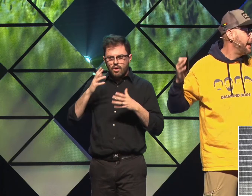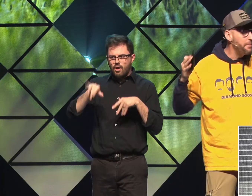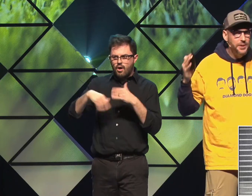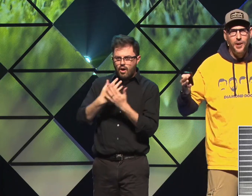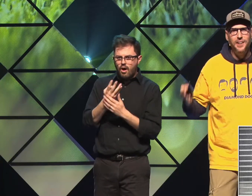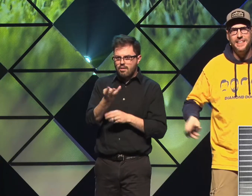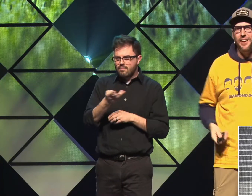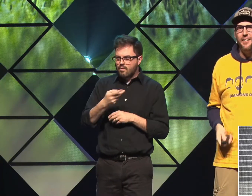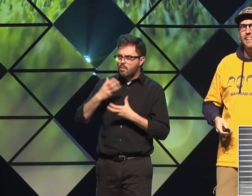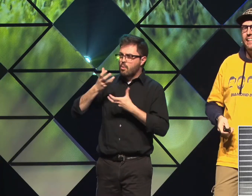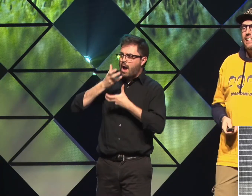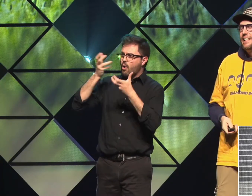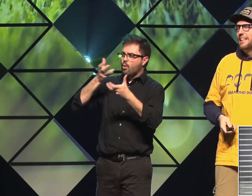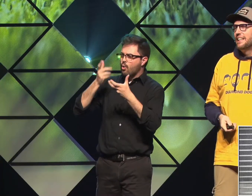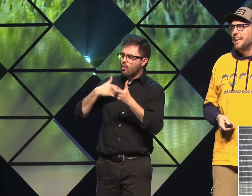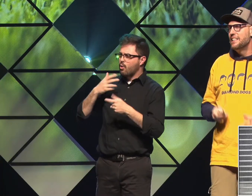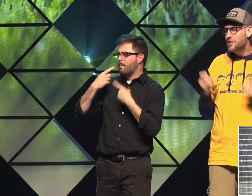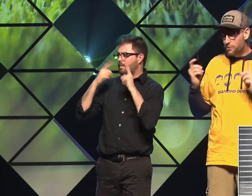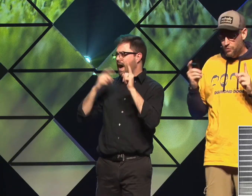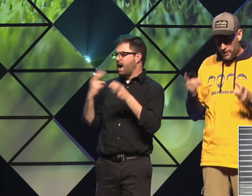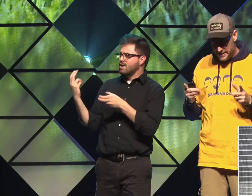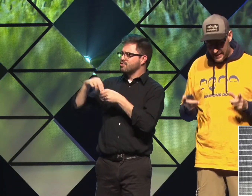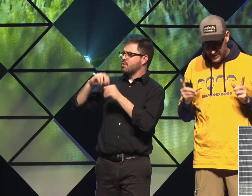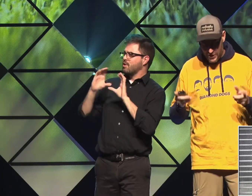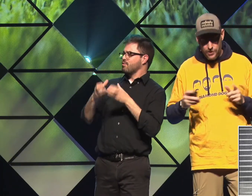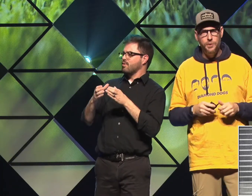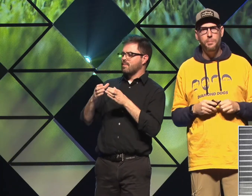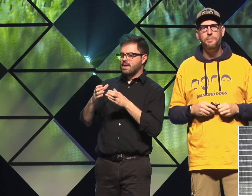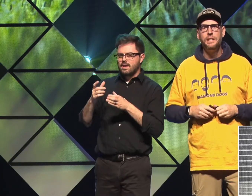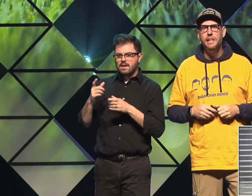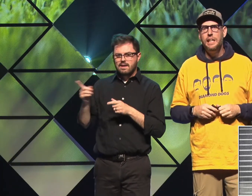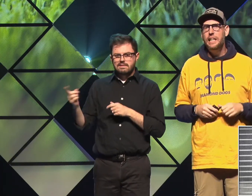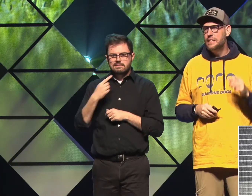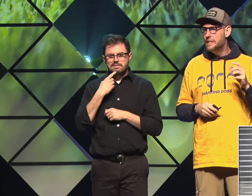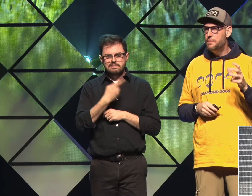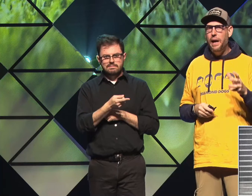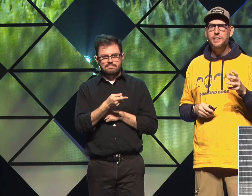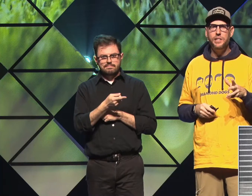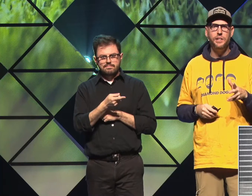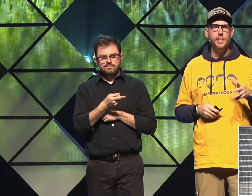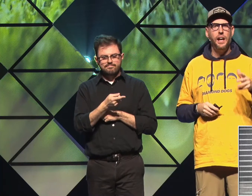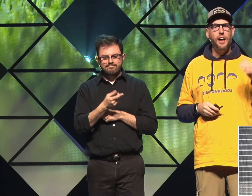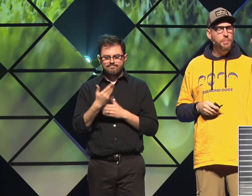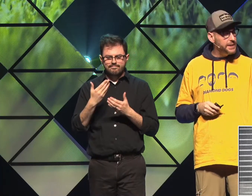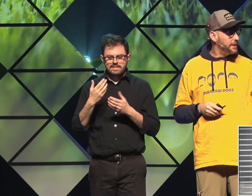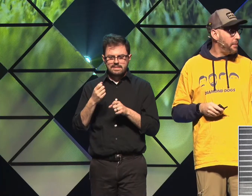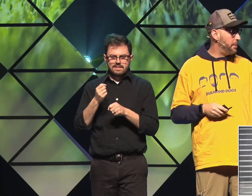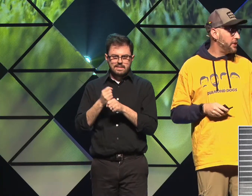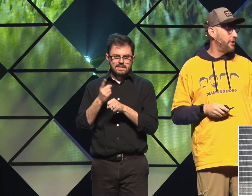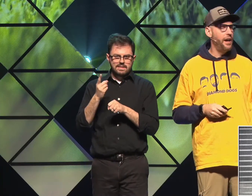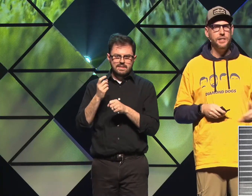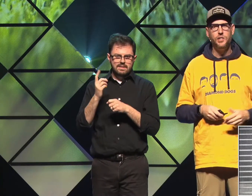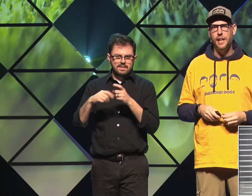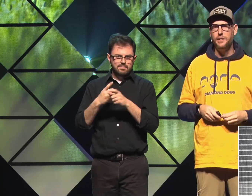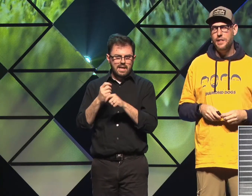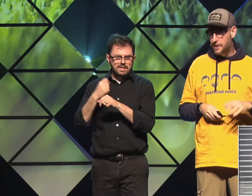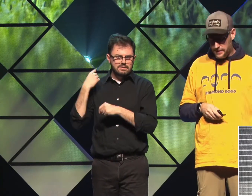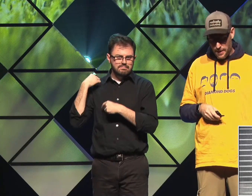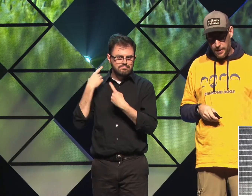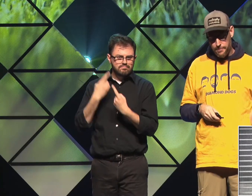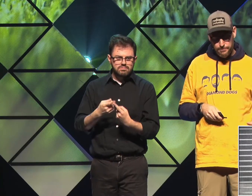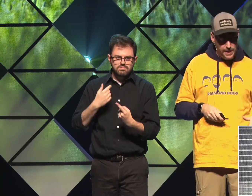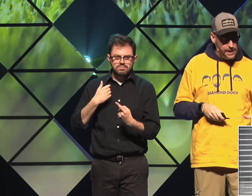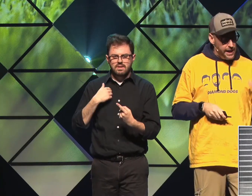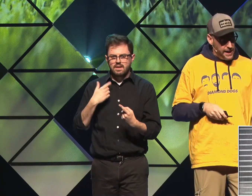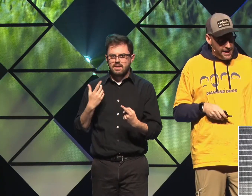Roy's a Diamond Dog now. And this is what Roy says to the group. He says, this past year, I've busted my butt trying to change. He didn't